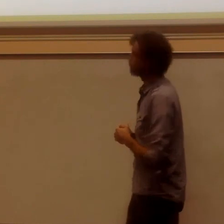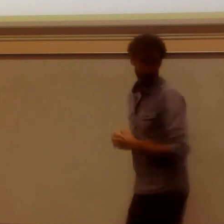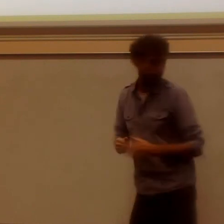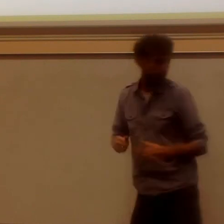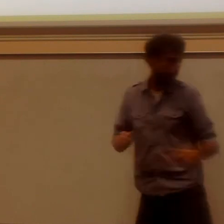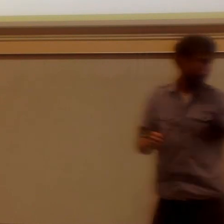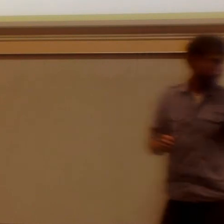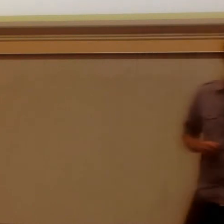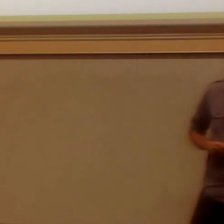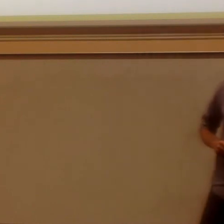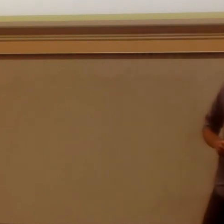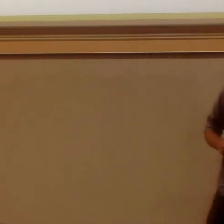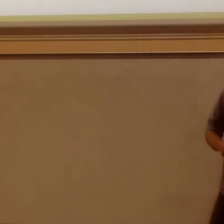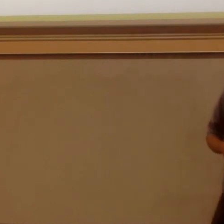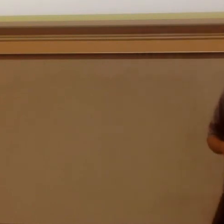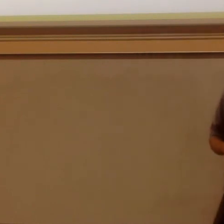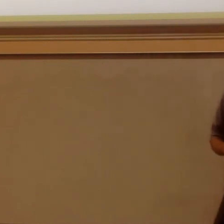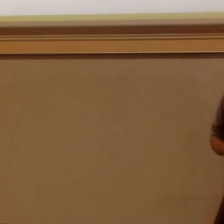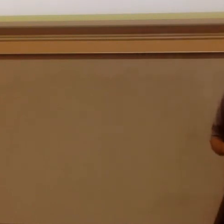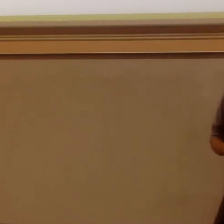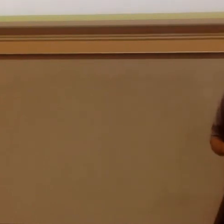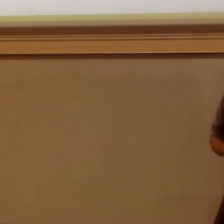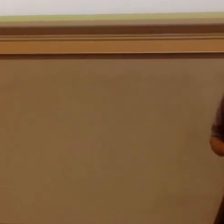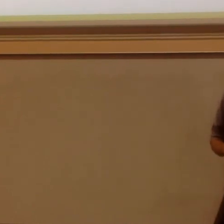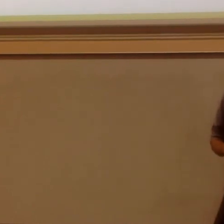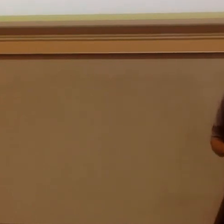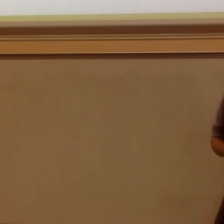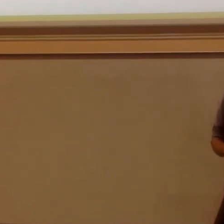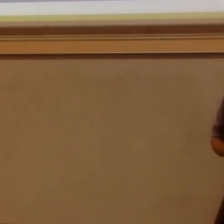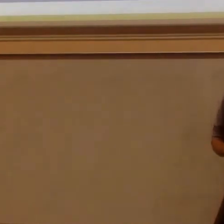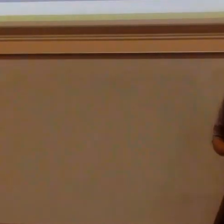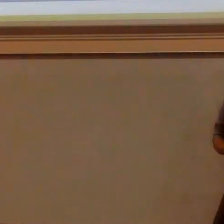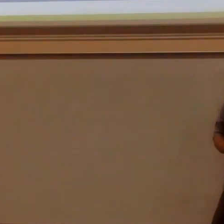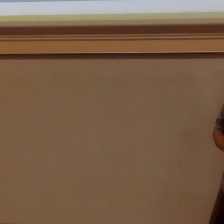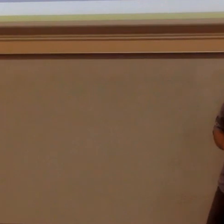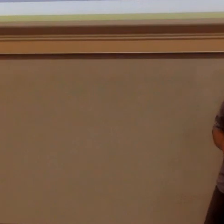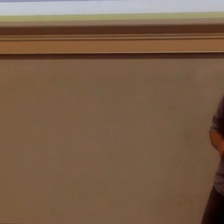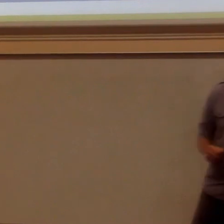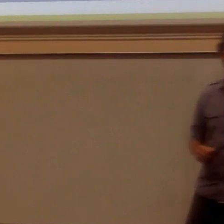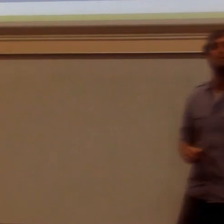interpreter relays back what the hearing person has said into sign language for the deaf person to watch.